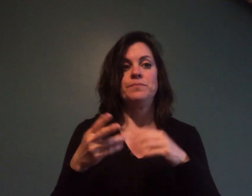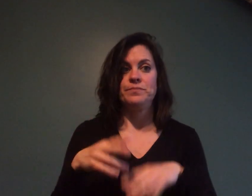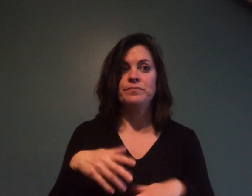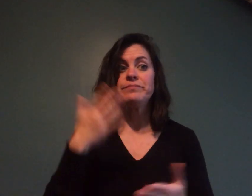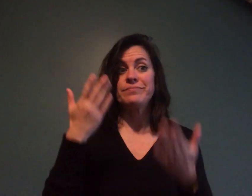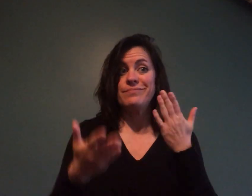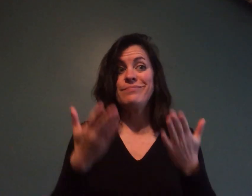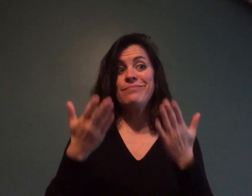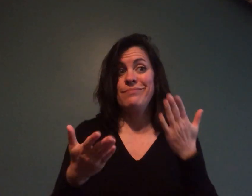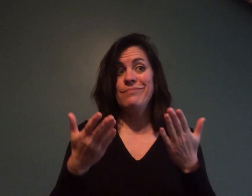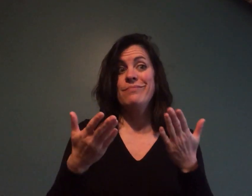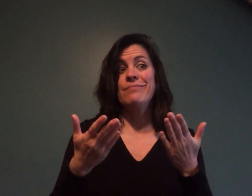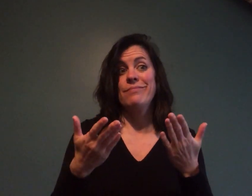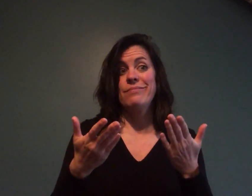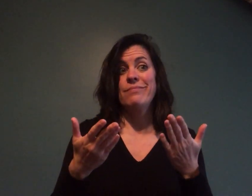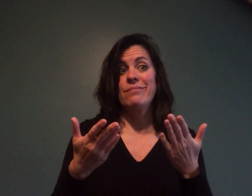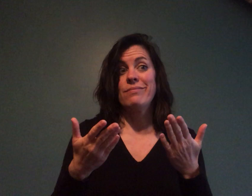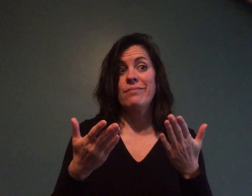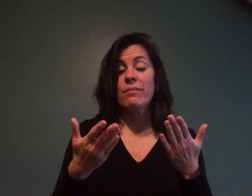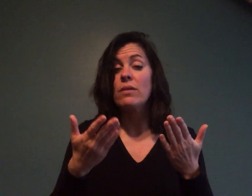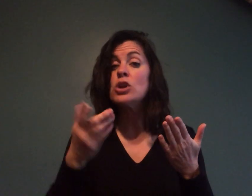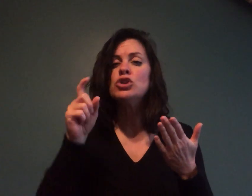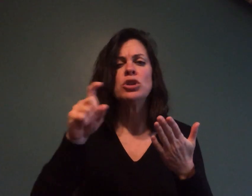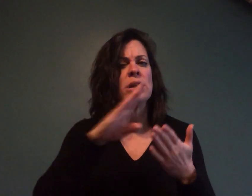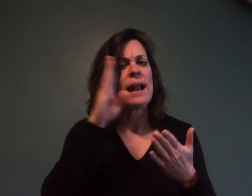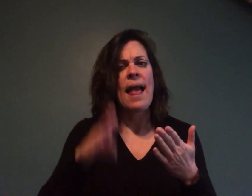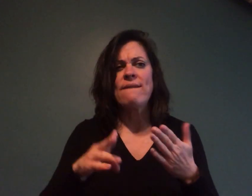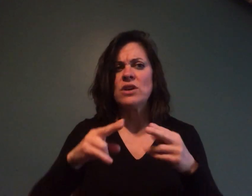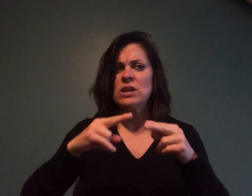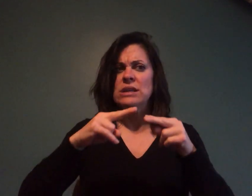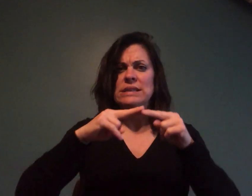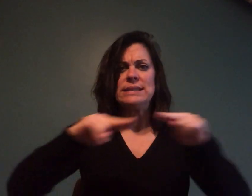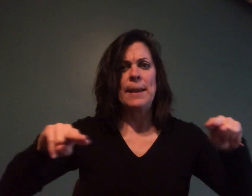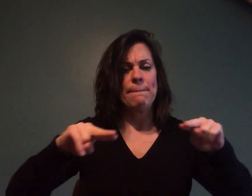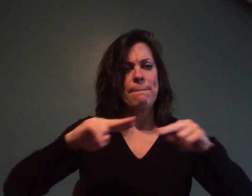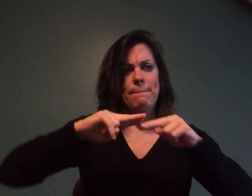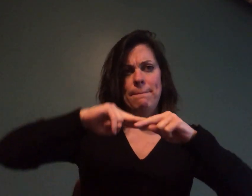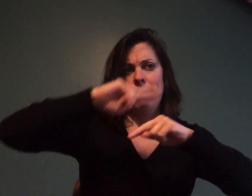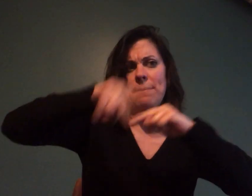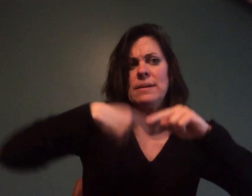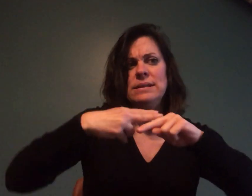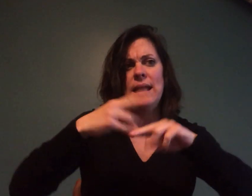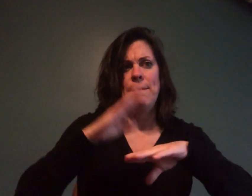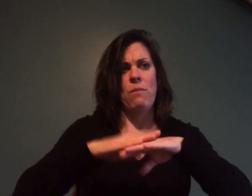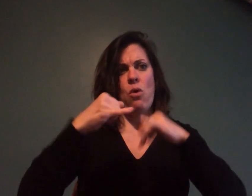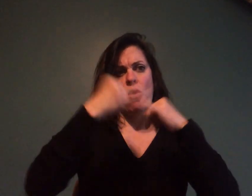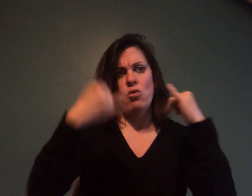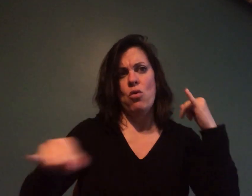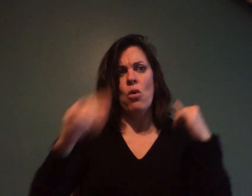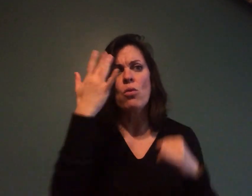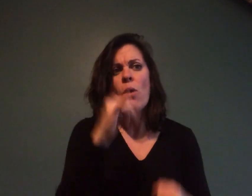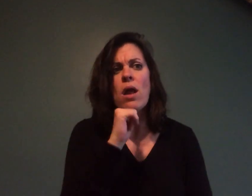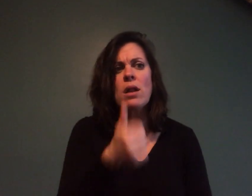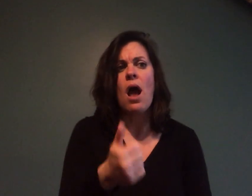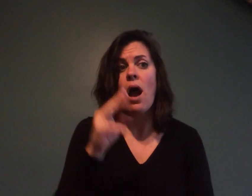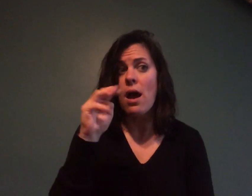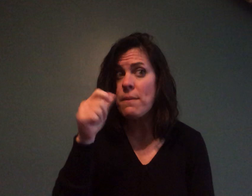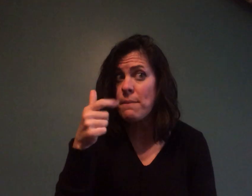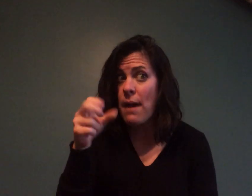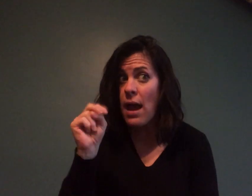Megan, you with me? Yeah, you can't do it because it's not fully safety. Okay, it's